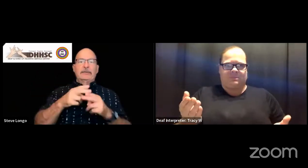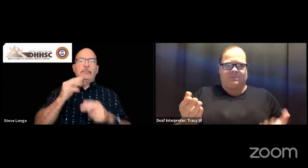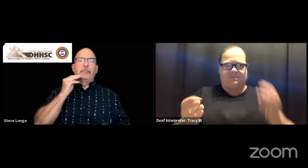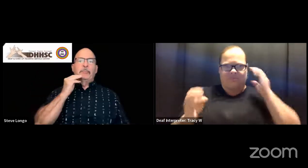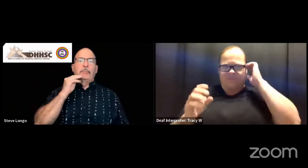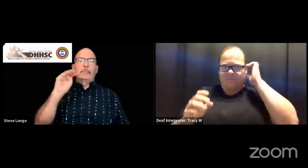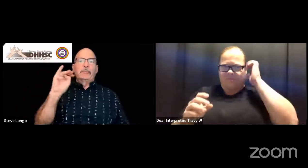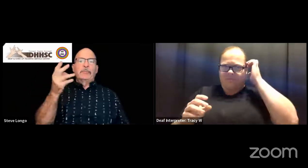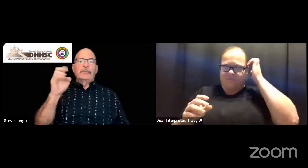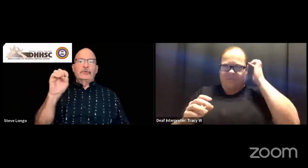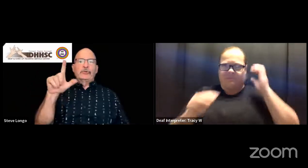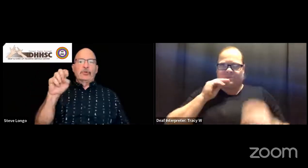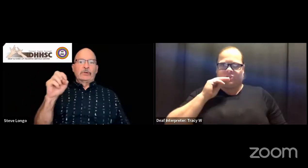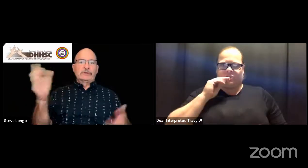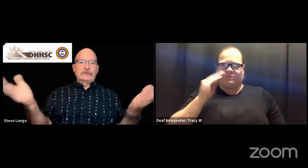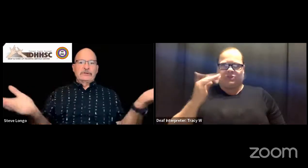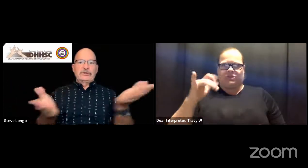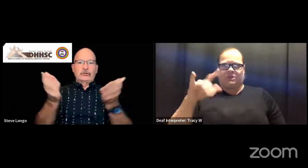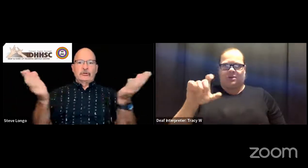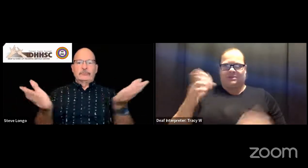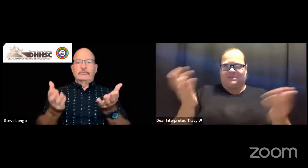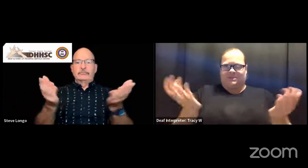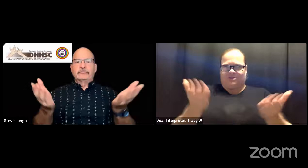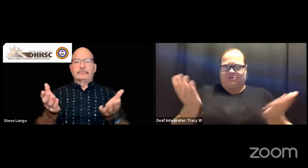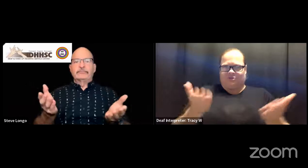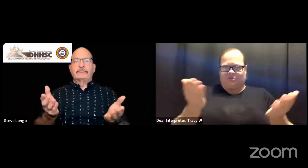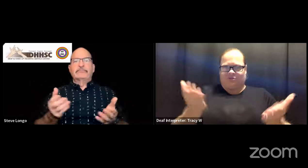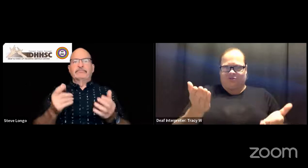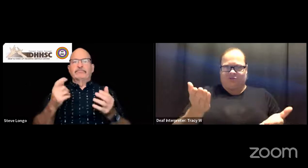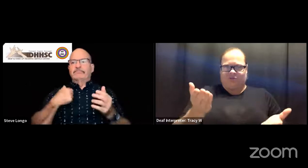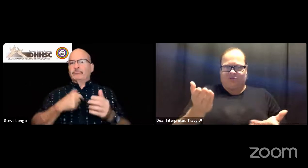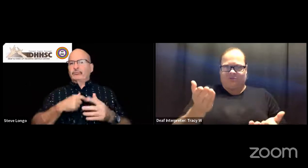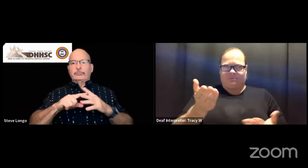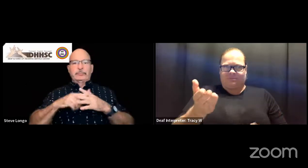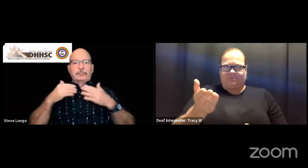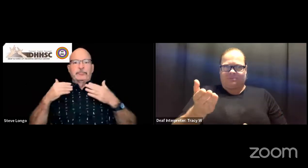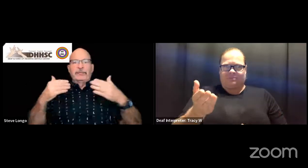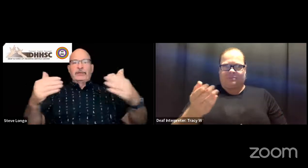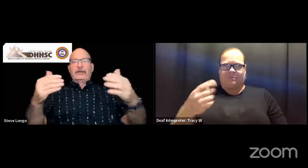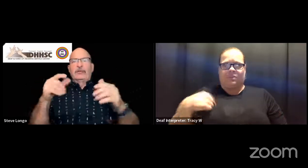We also have the executive director, Michelle Bronson, here.